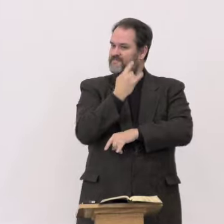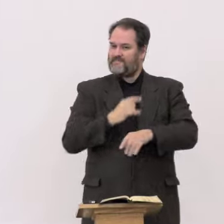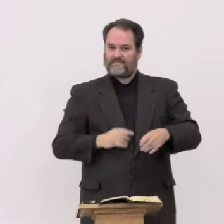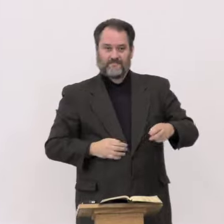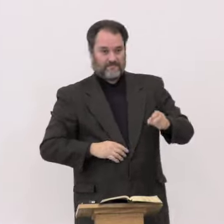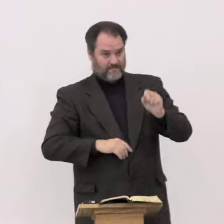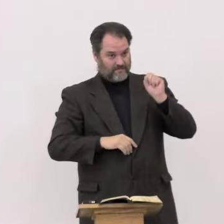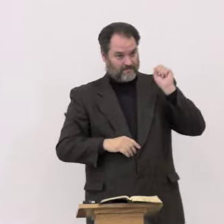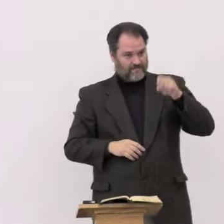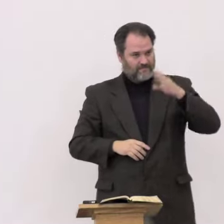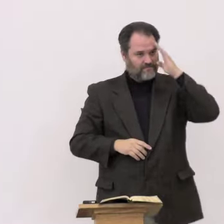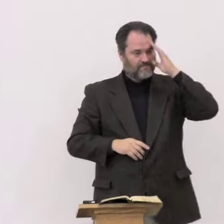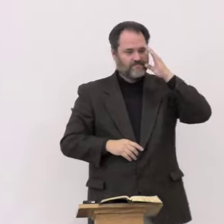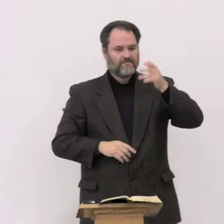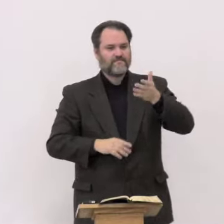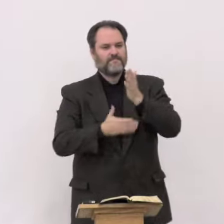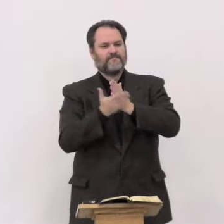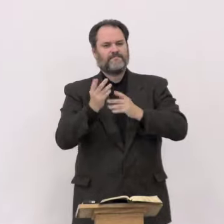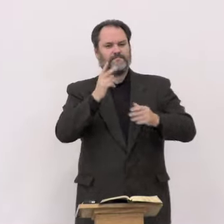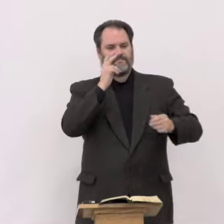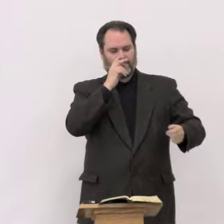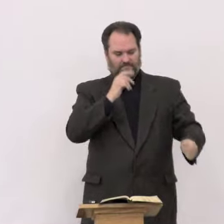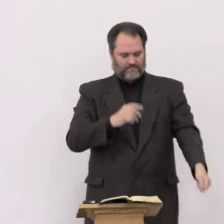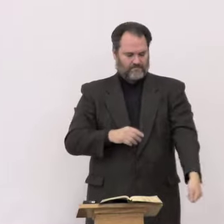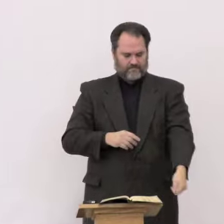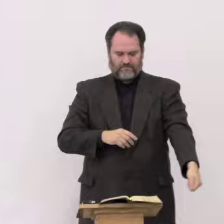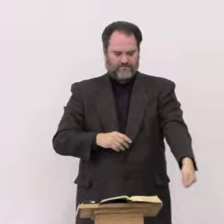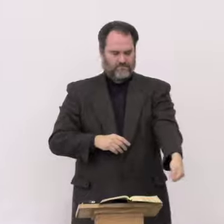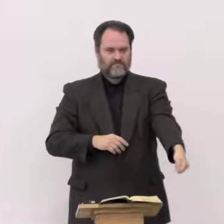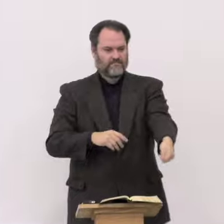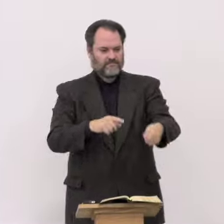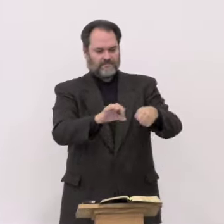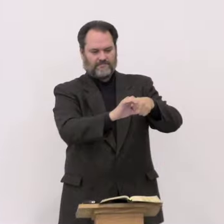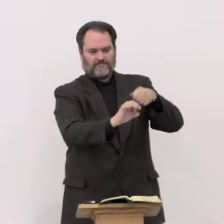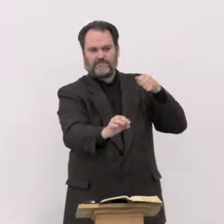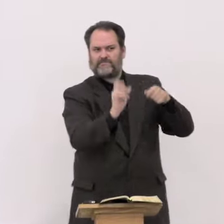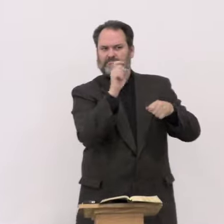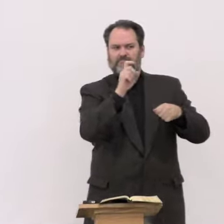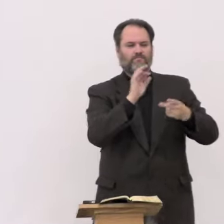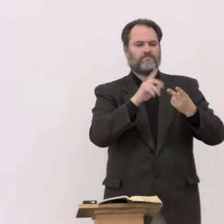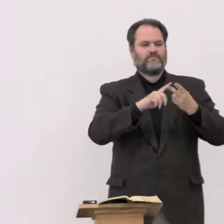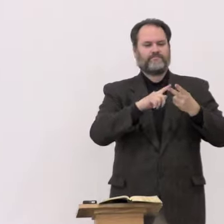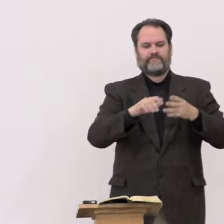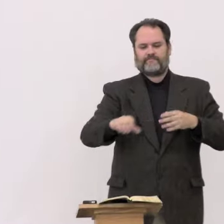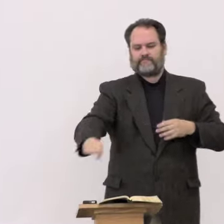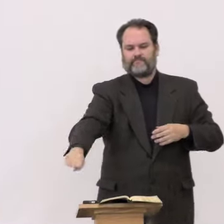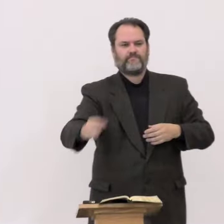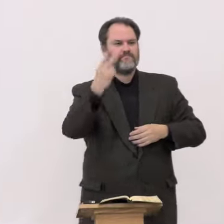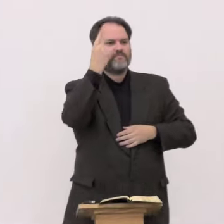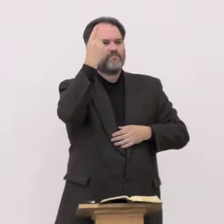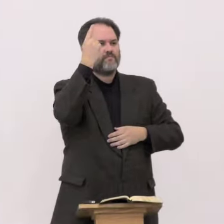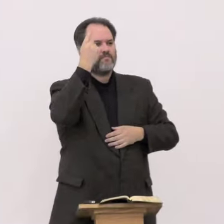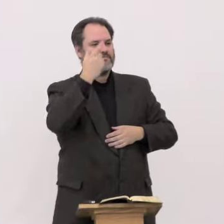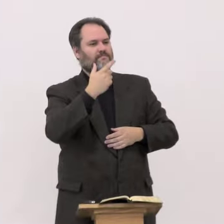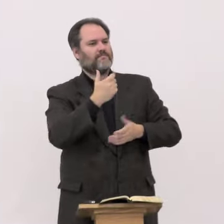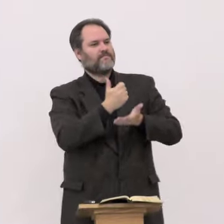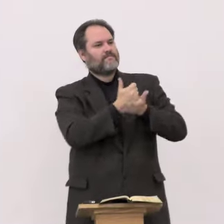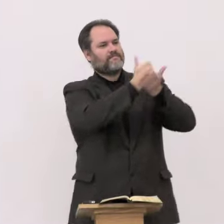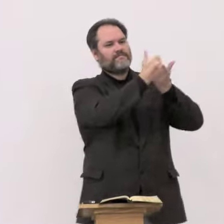it's very ironic, because it's like, you know, some people have like holding a stick when a blind person holds